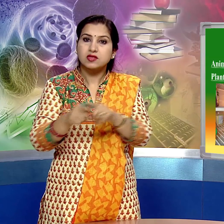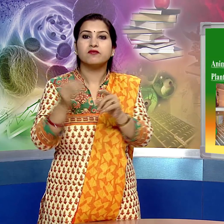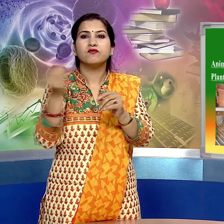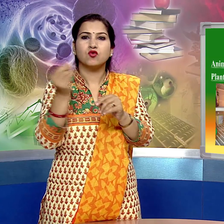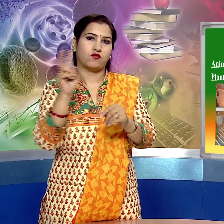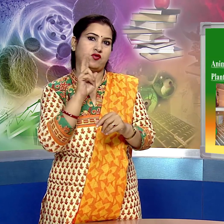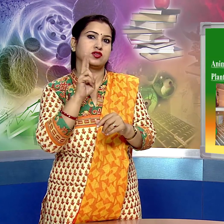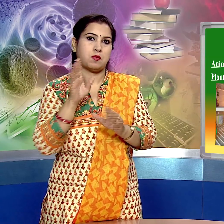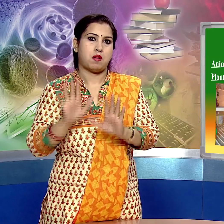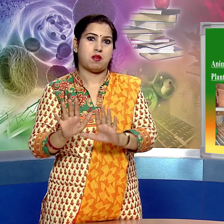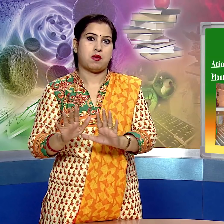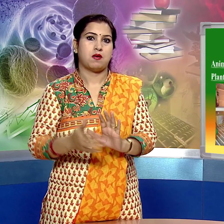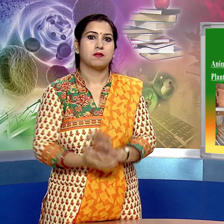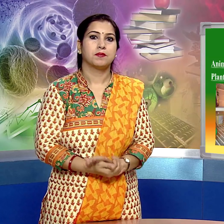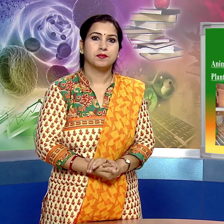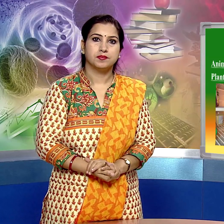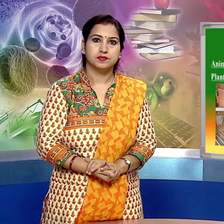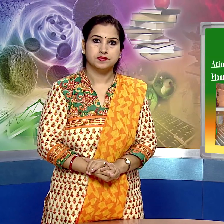and some vegetables.